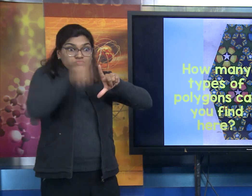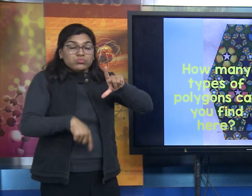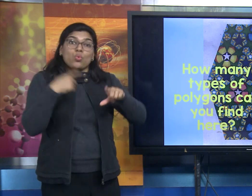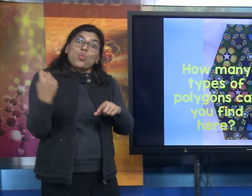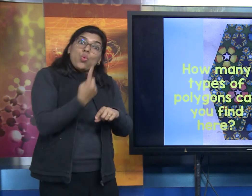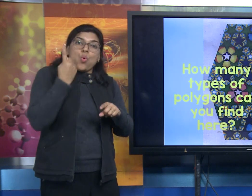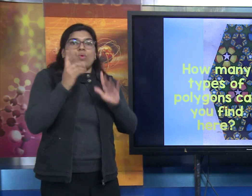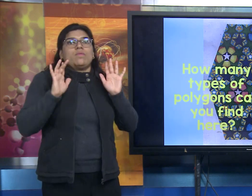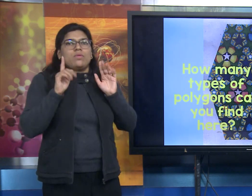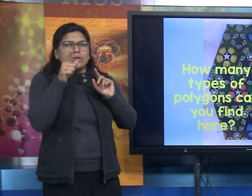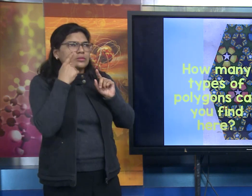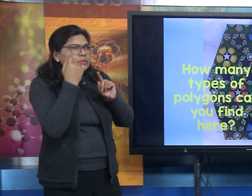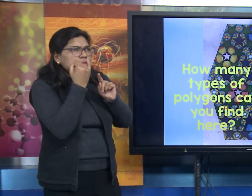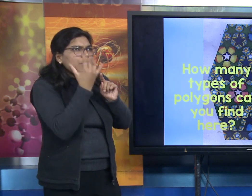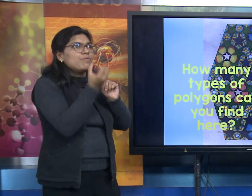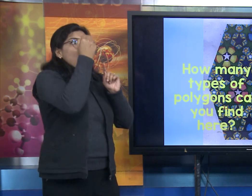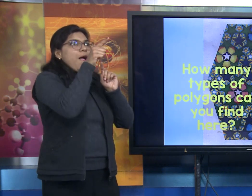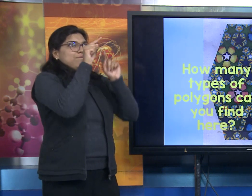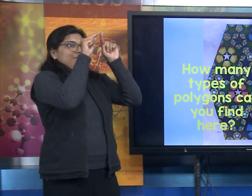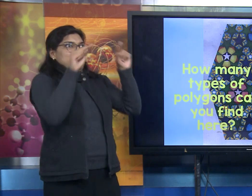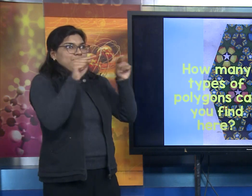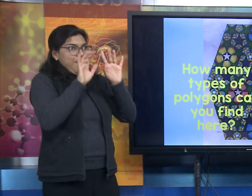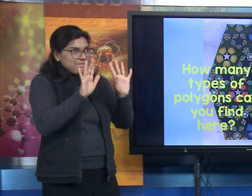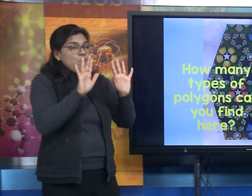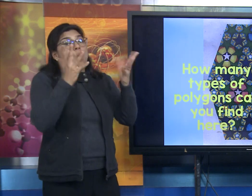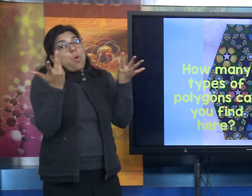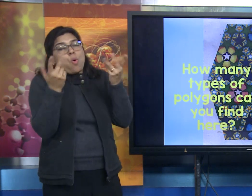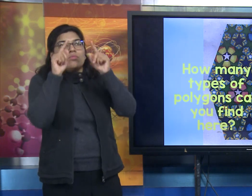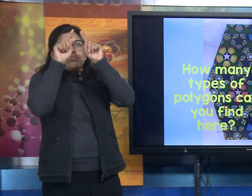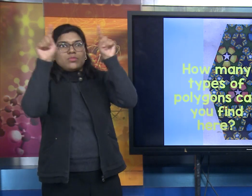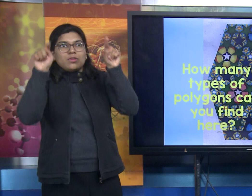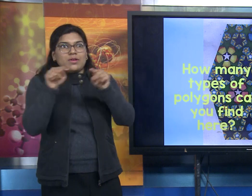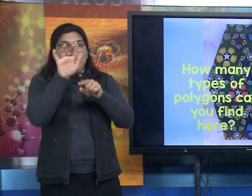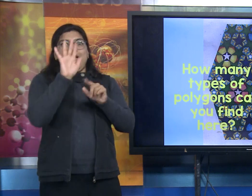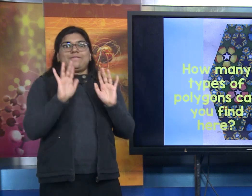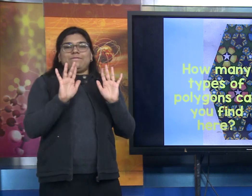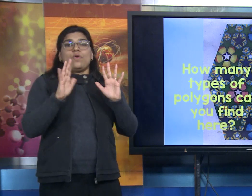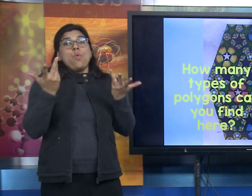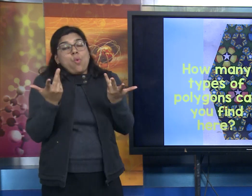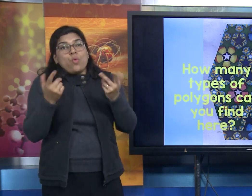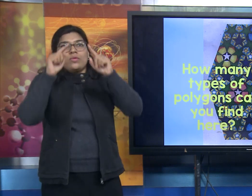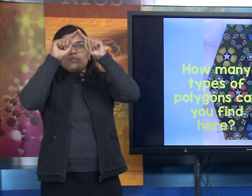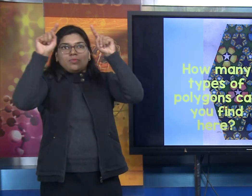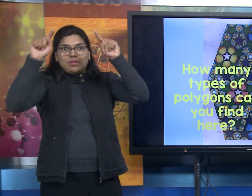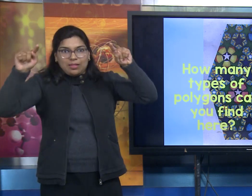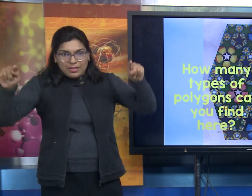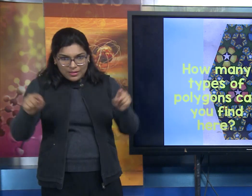You have to remember that any polygon doesn't have curved line. It has only straight lines and it has